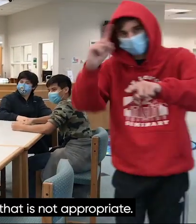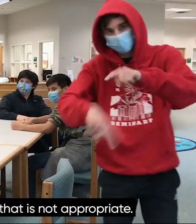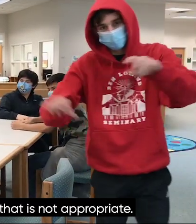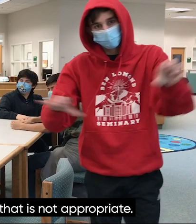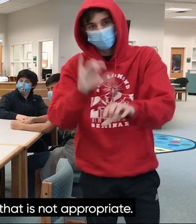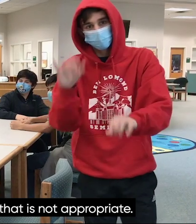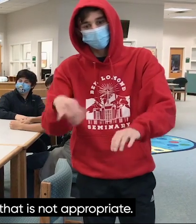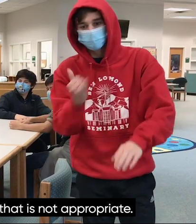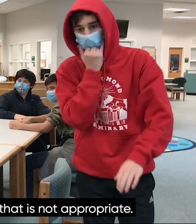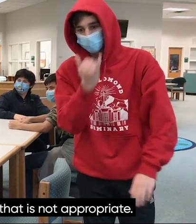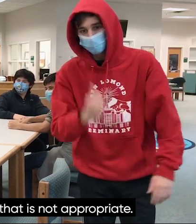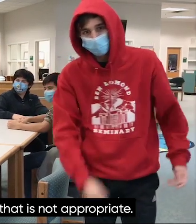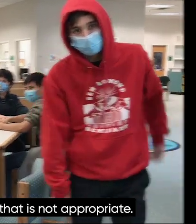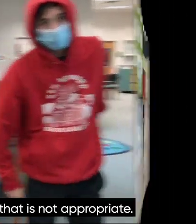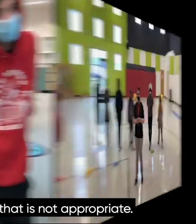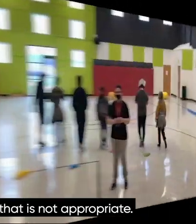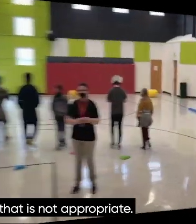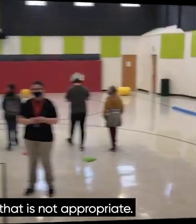Don't bang on the table, that is not an appropriate way.